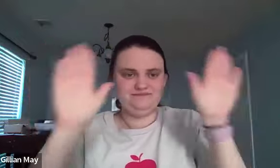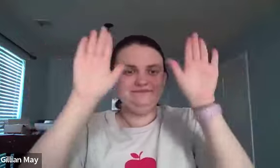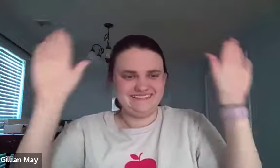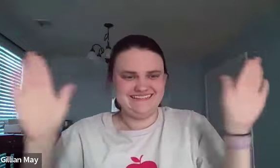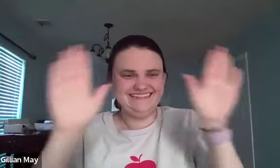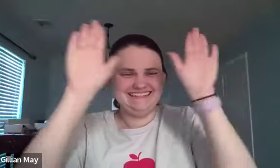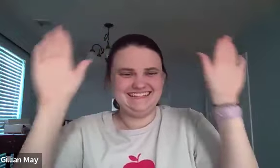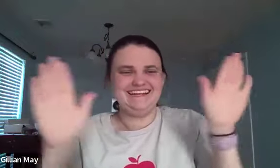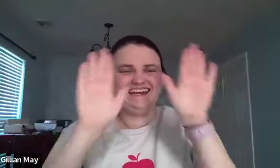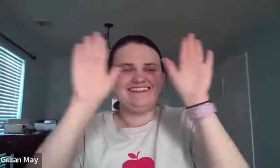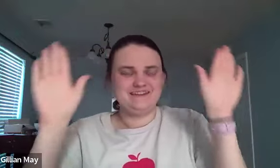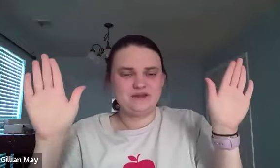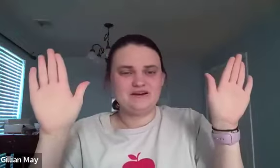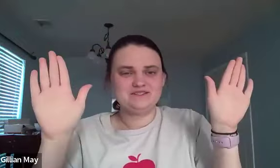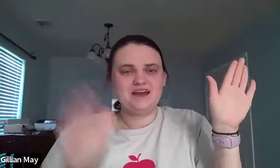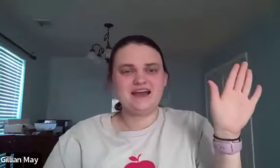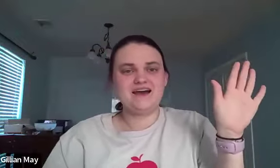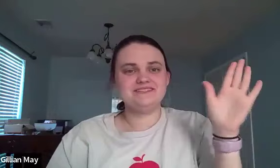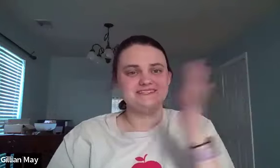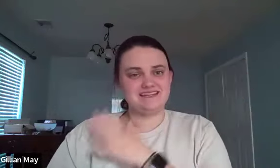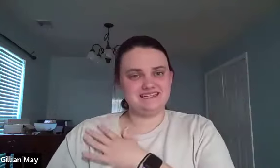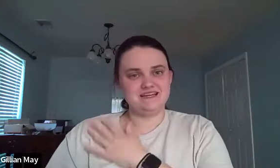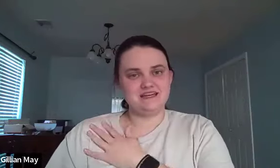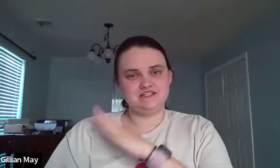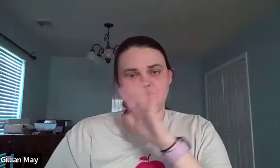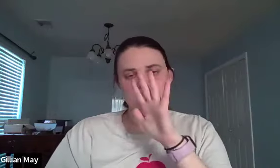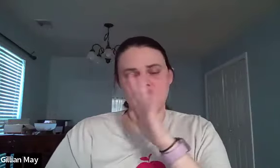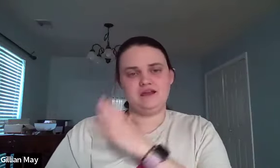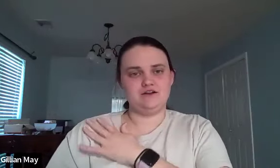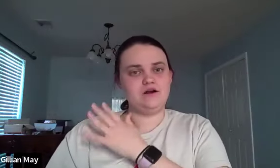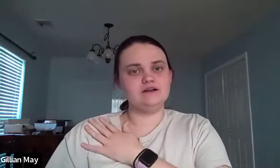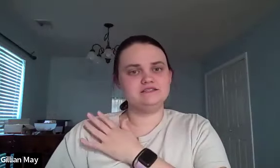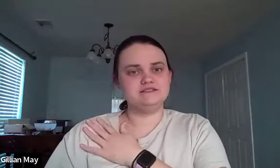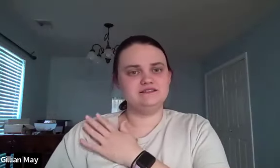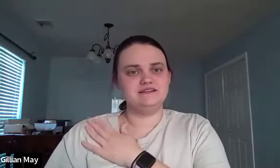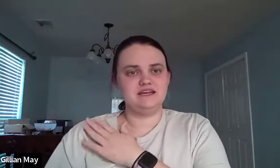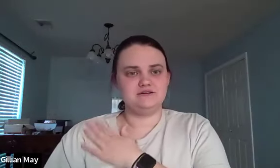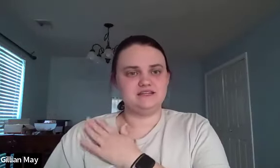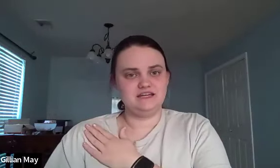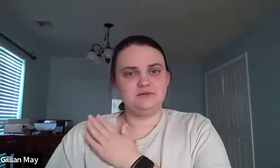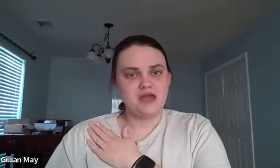Then we also have Sunday, and it's like you put your hand across and go Sunday, and you pat.